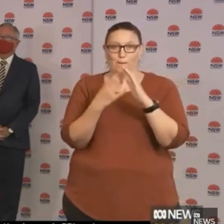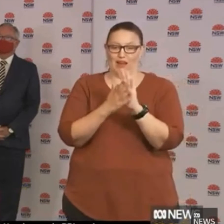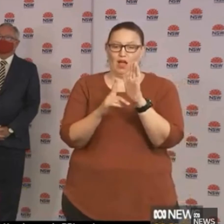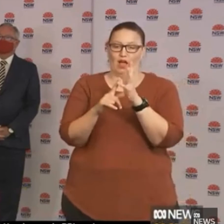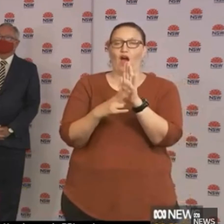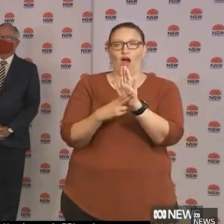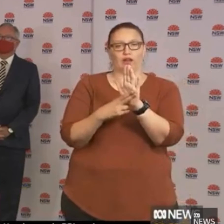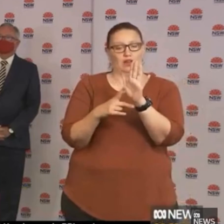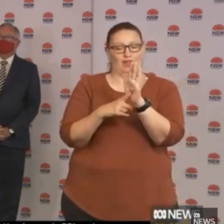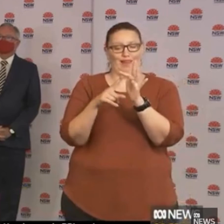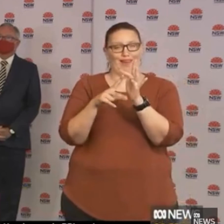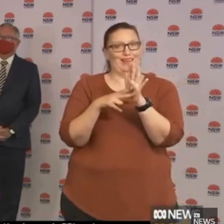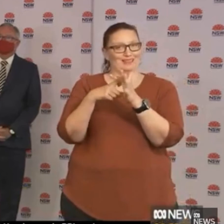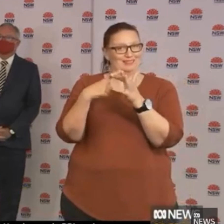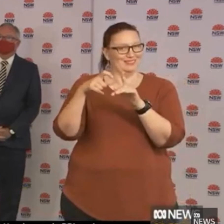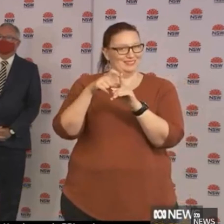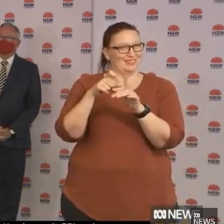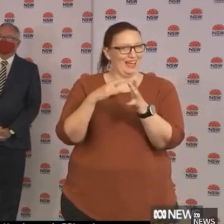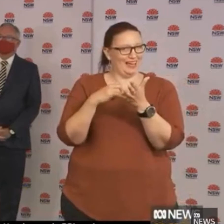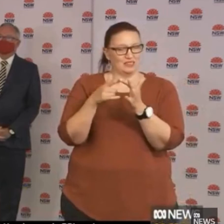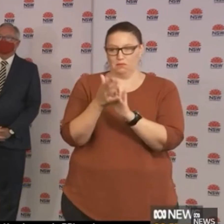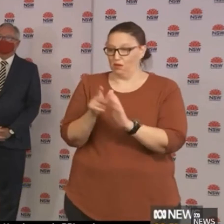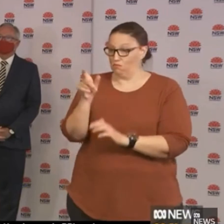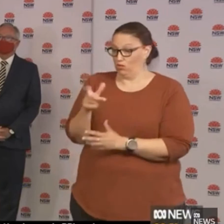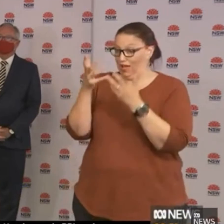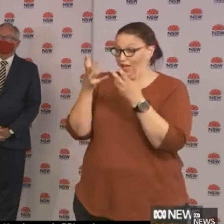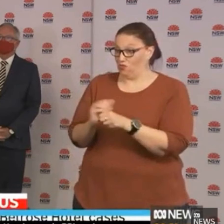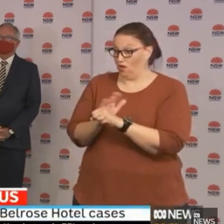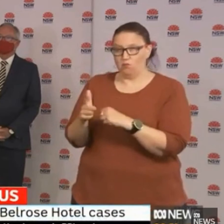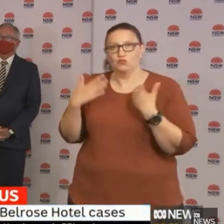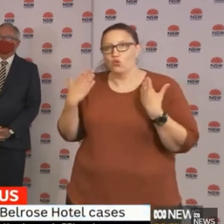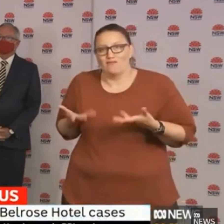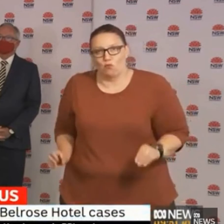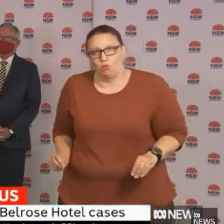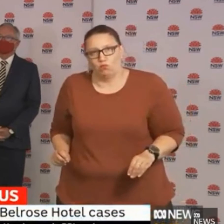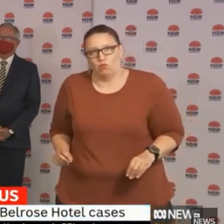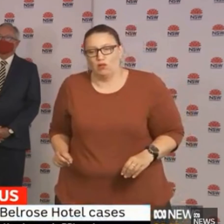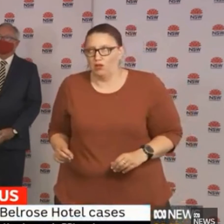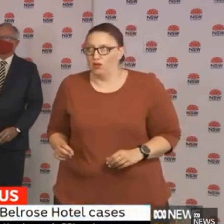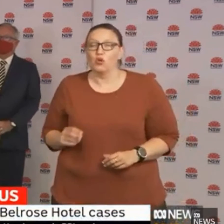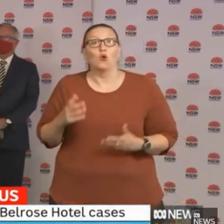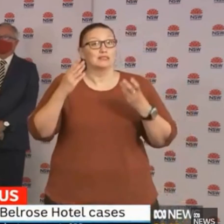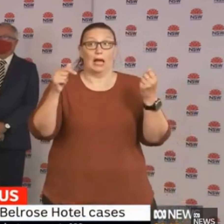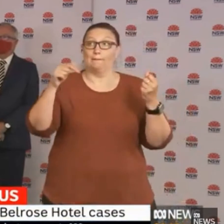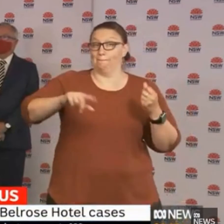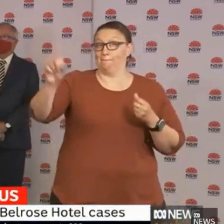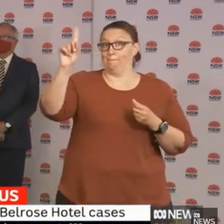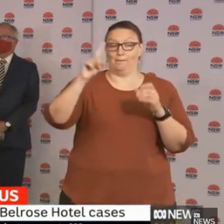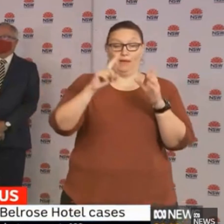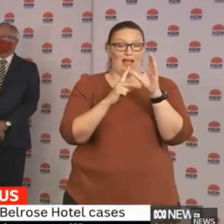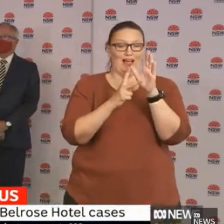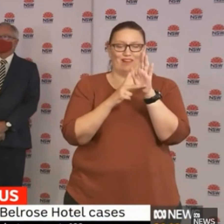So there are some unlinked cases associated where people are actually residing in Avalon Beach. They may have